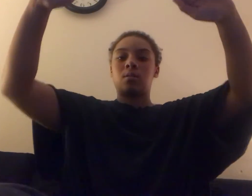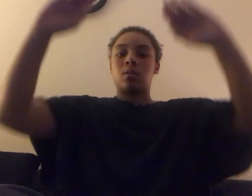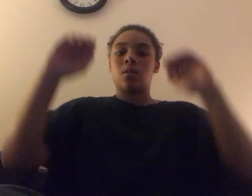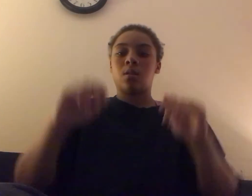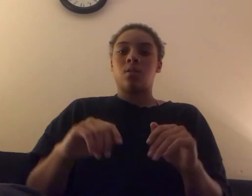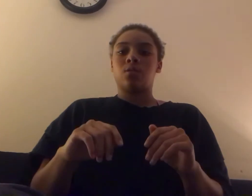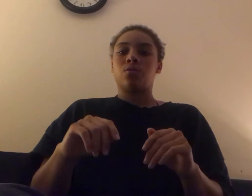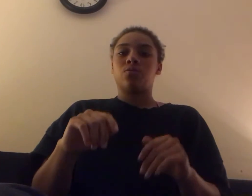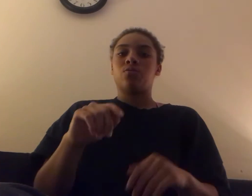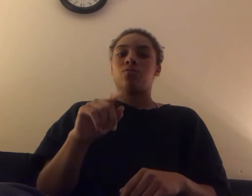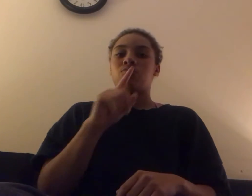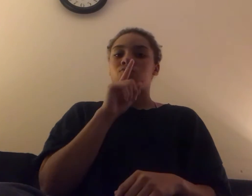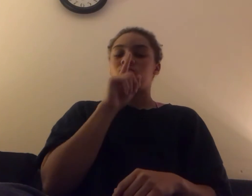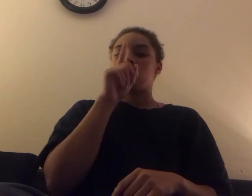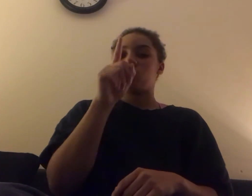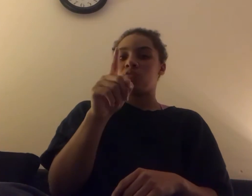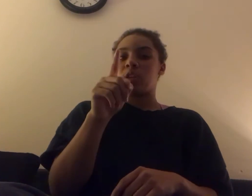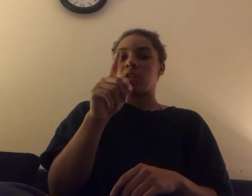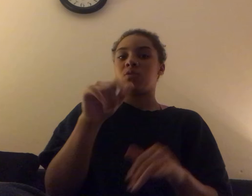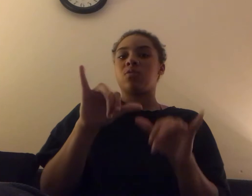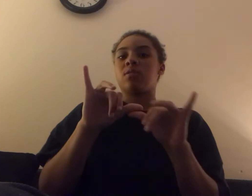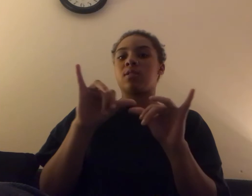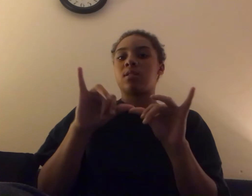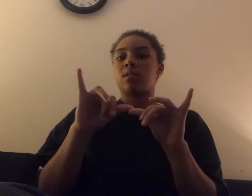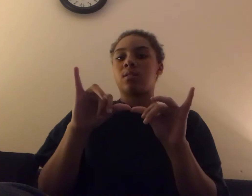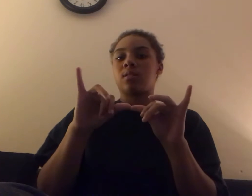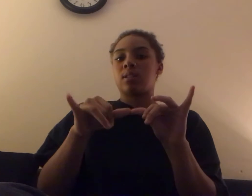The spaces are left for the photos, which will be added later.